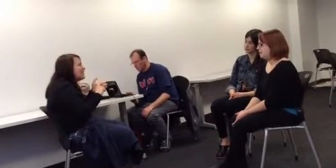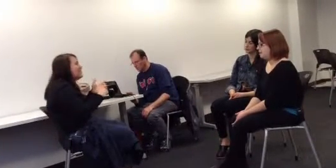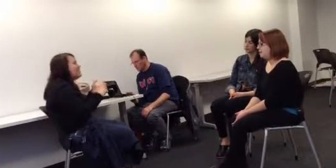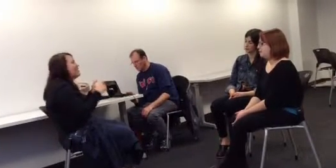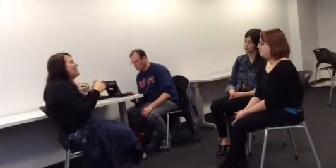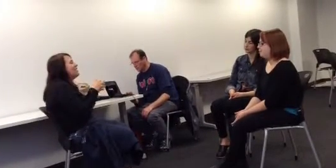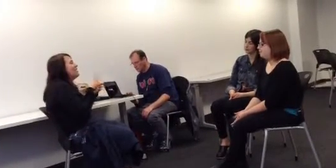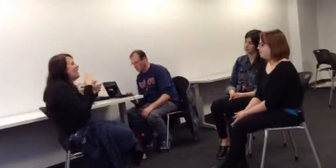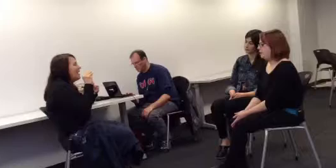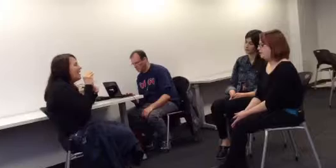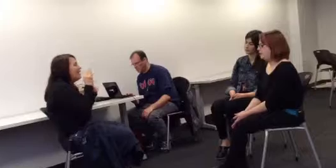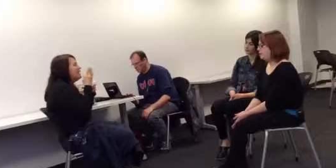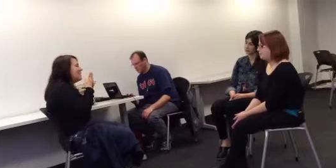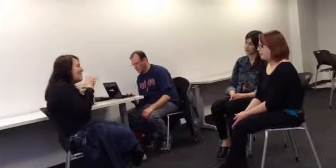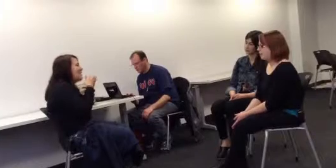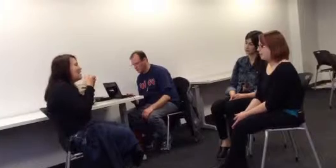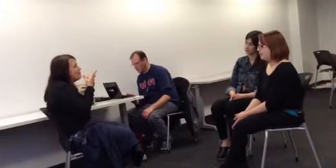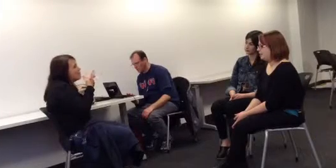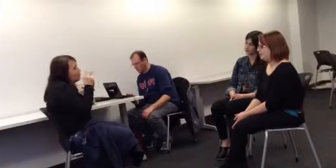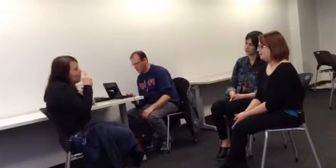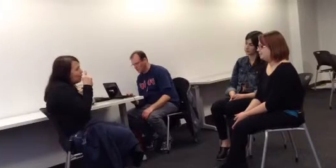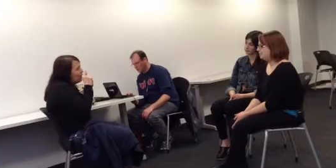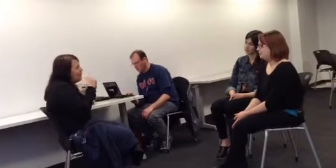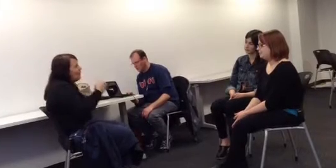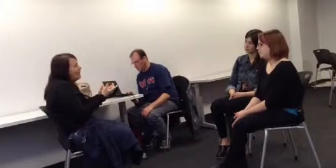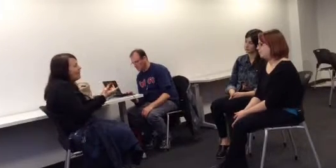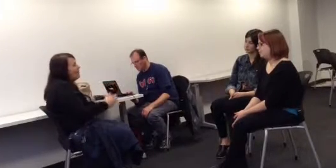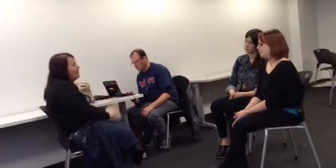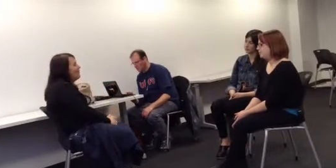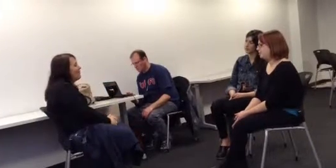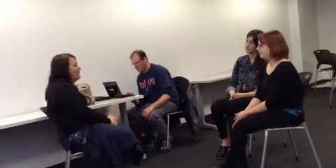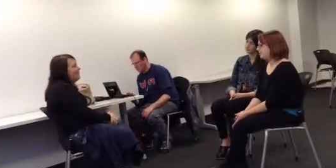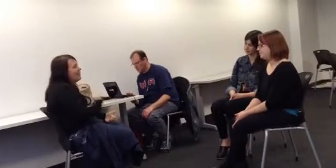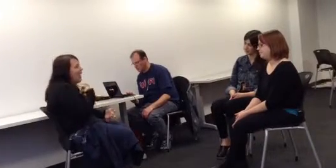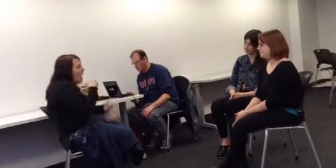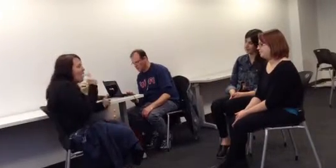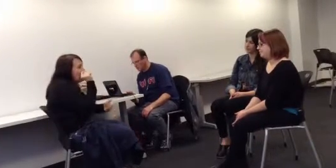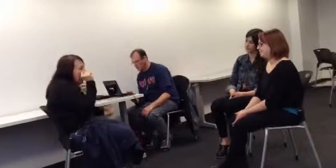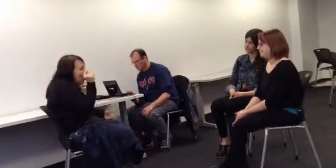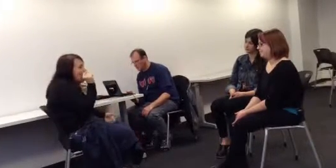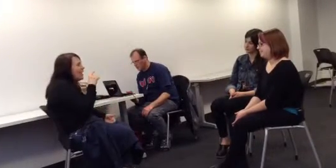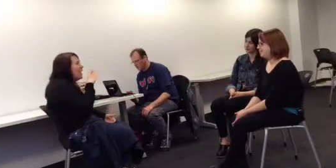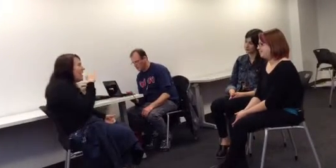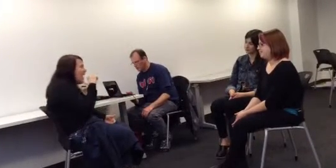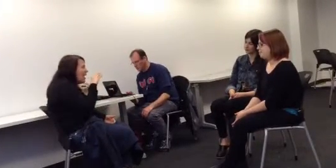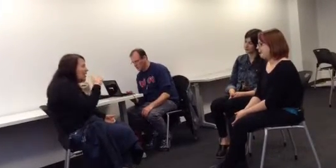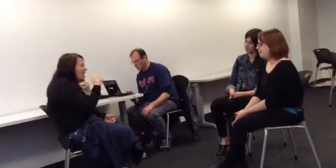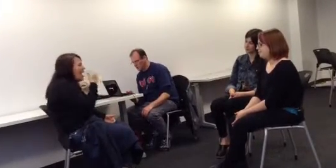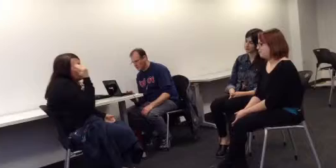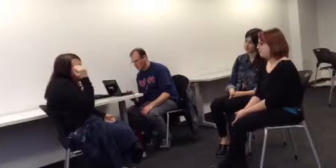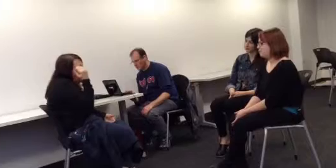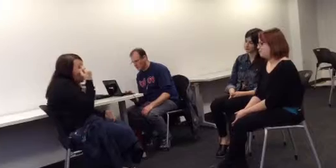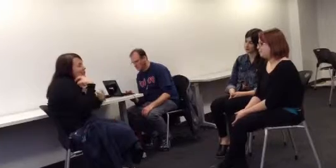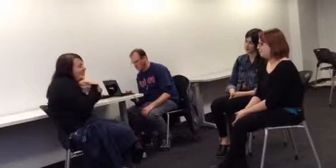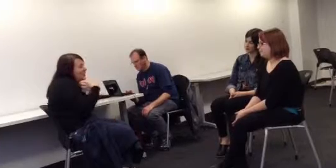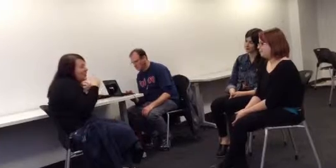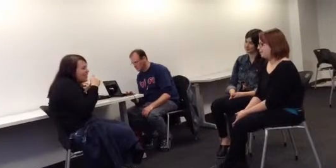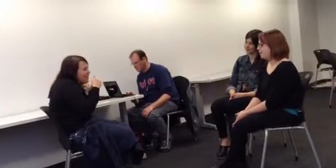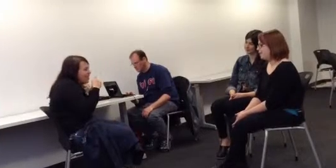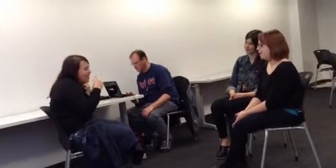If I learned some Spanish, I could write it and some words, like bathroom or car.